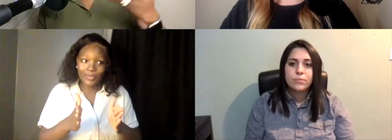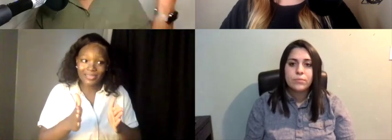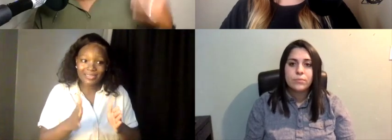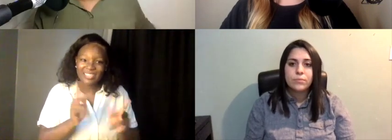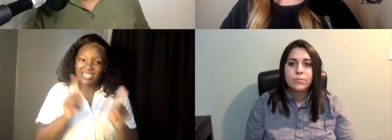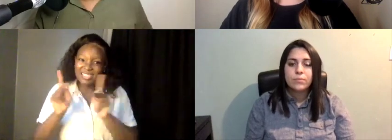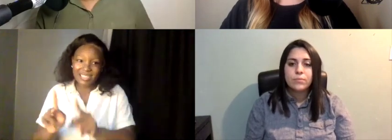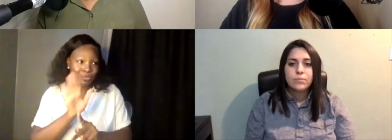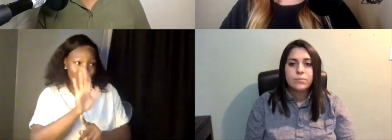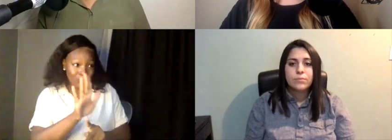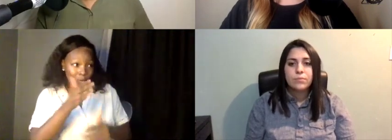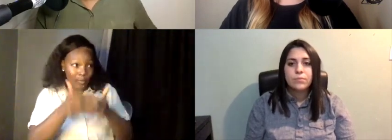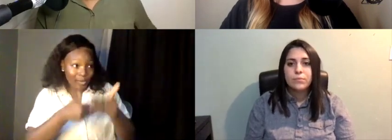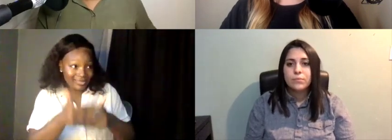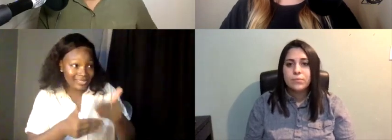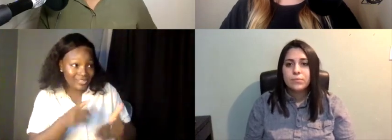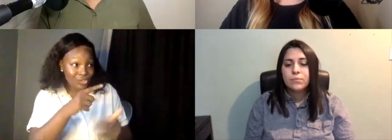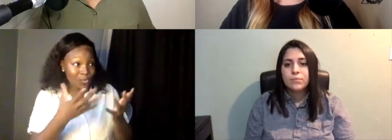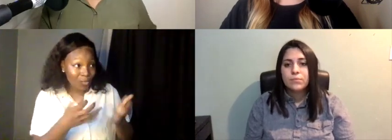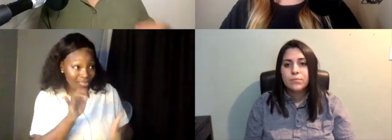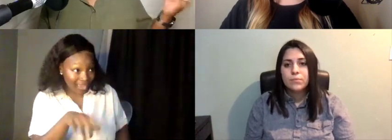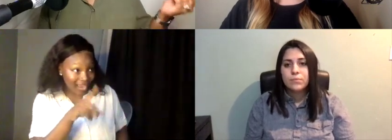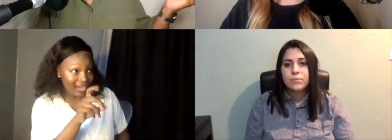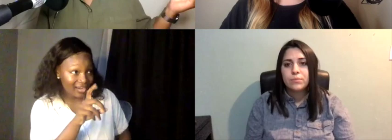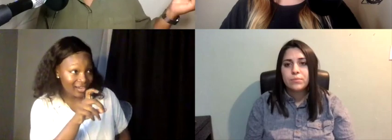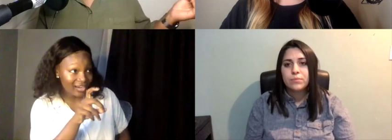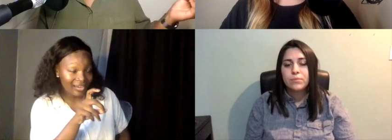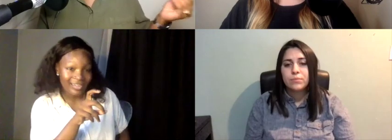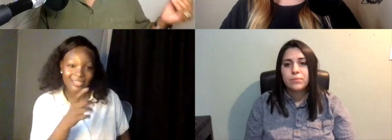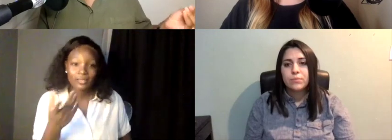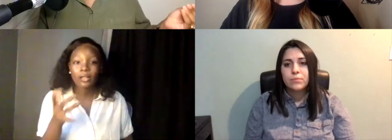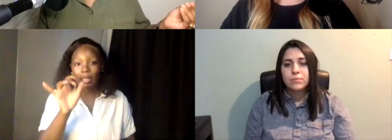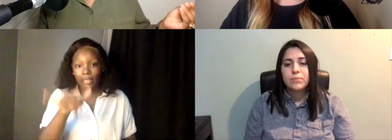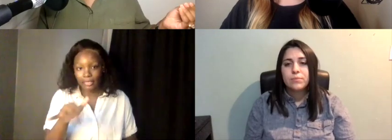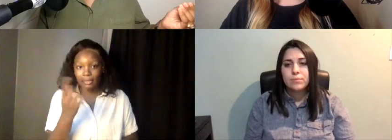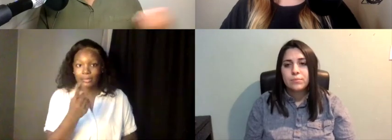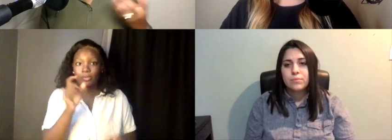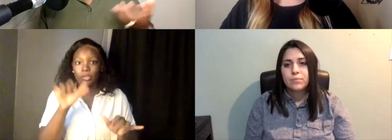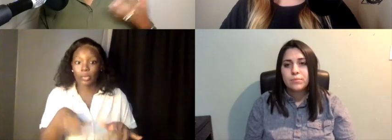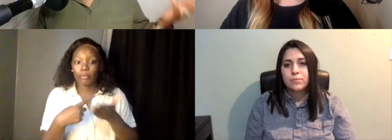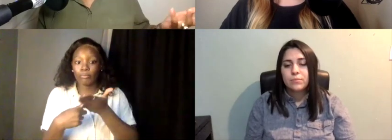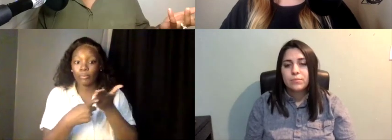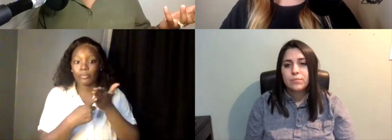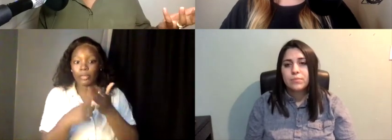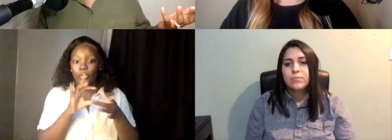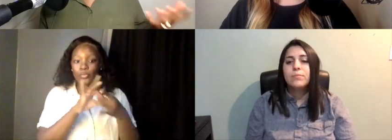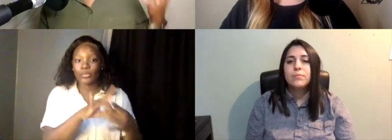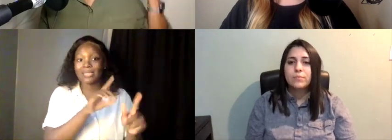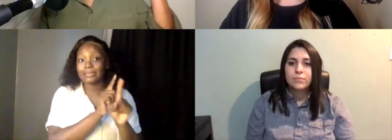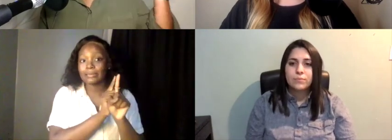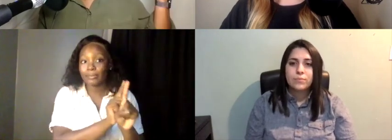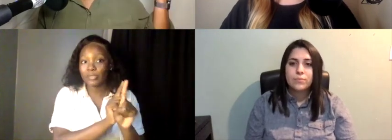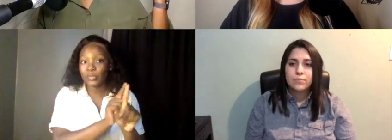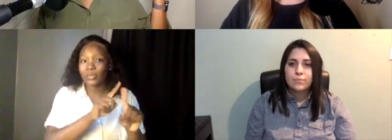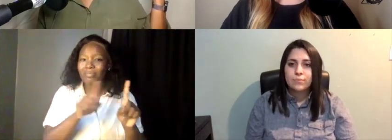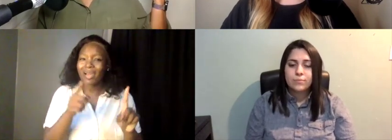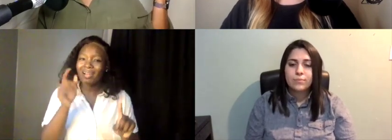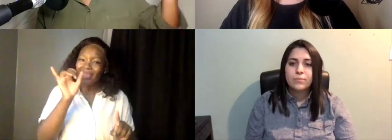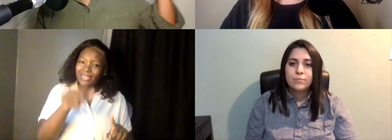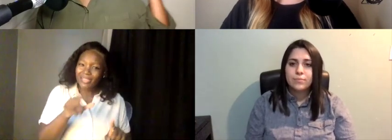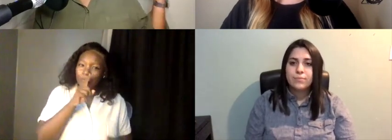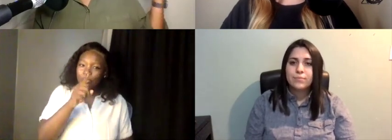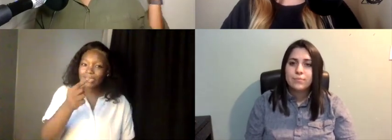guess we will probably talk about with mentors. But I just don't understand the idea that, like, you know, that's that gatekeeping, right? That's that mentality that,